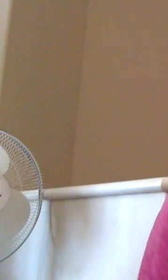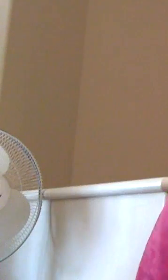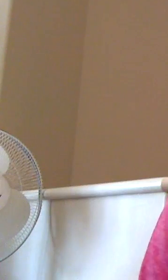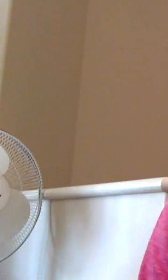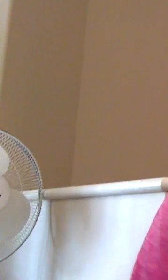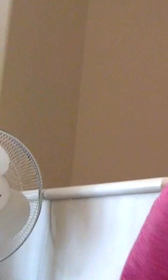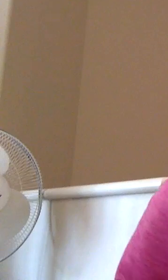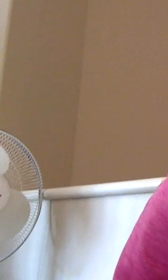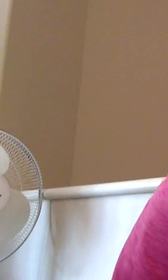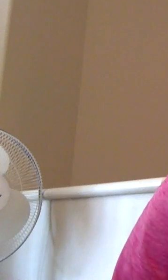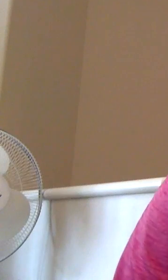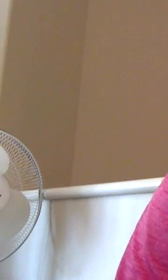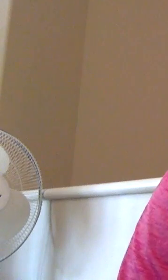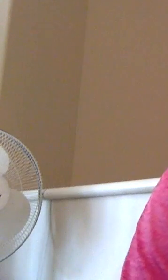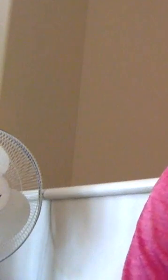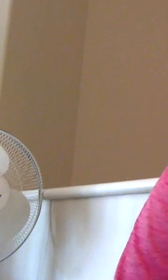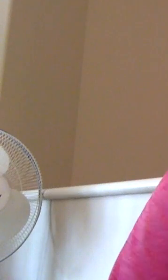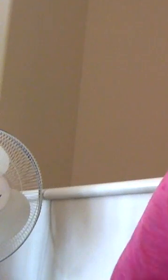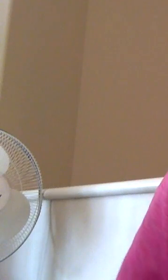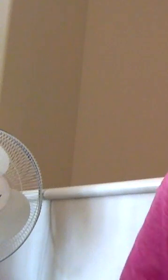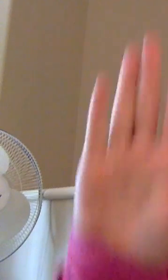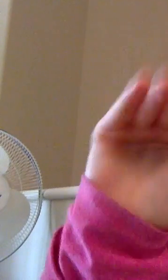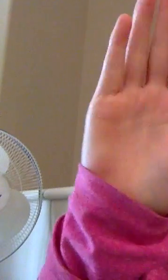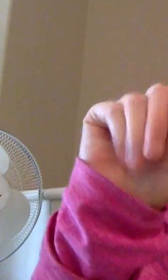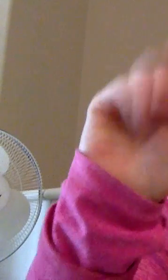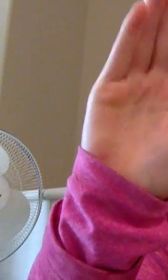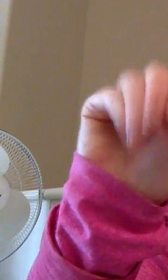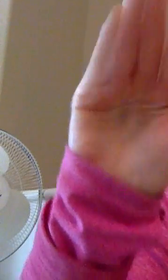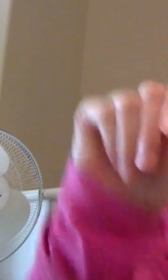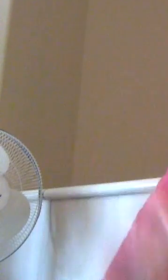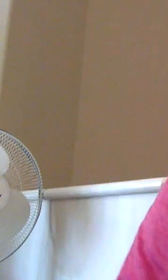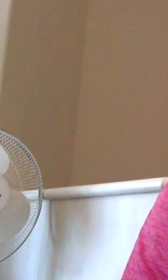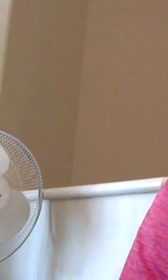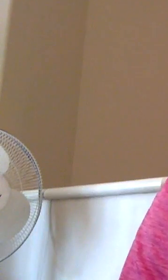below, and subscribe if you're new. Bye. See you tomorrow.